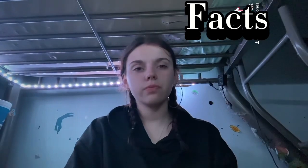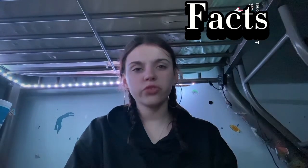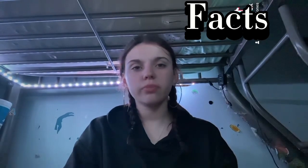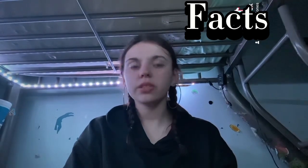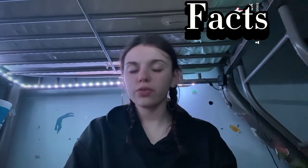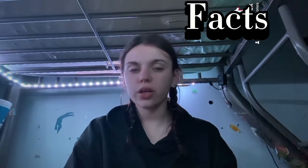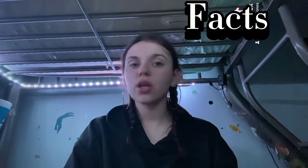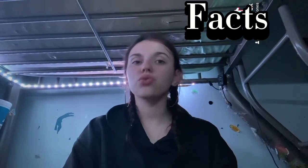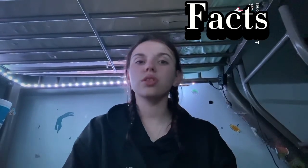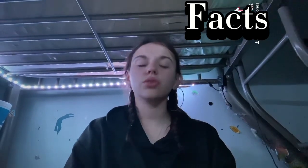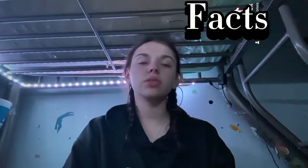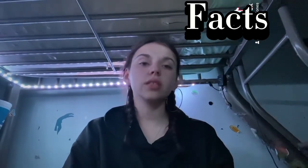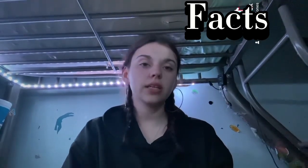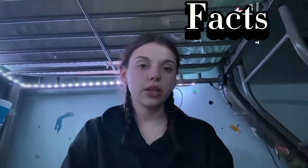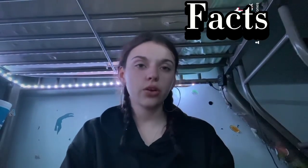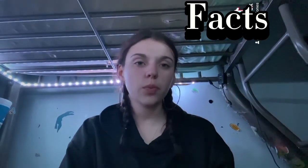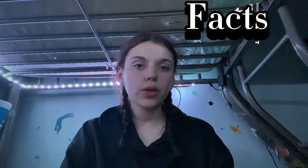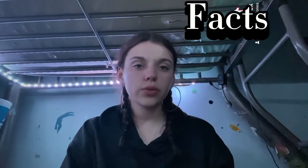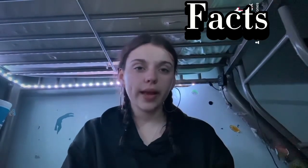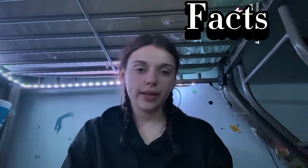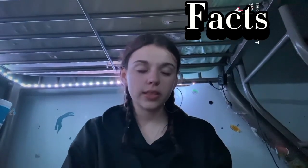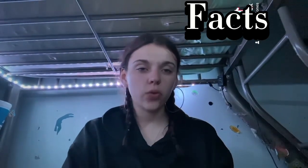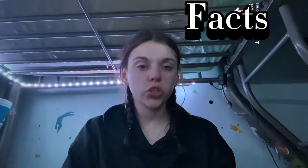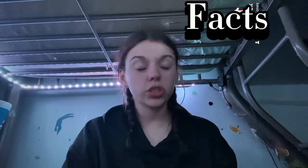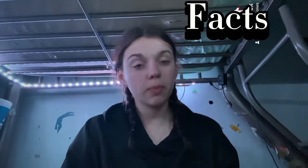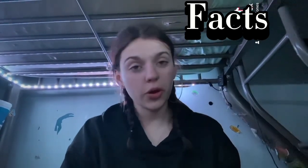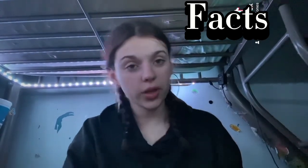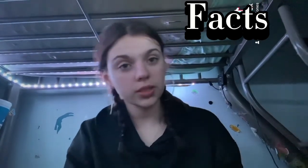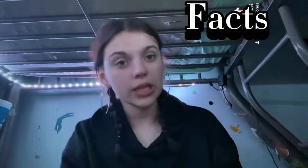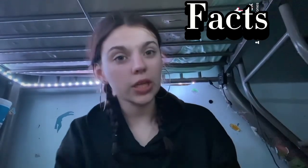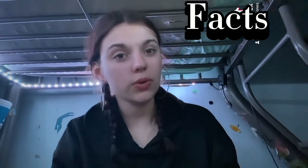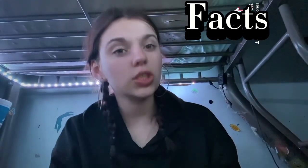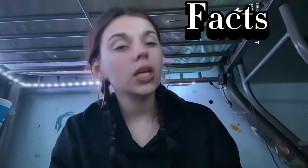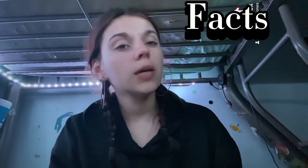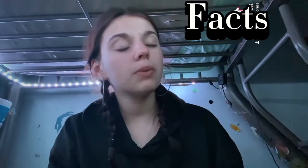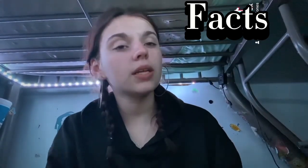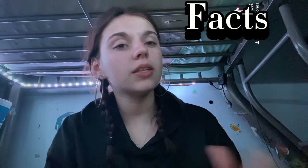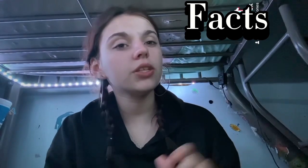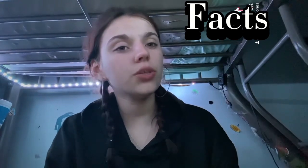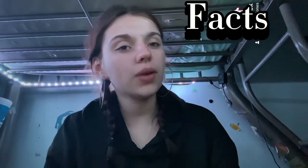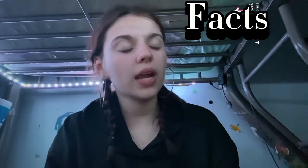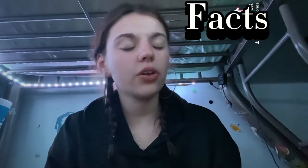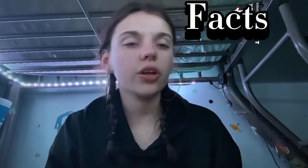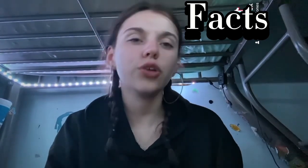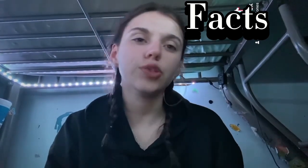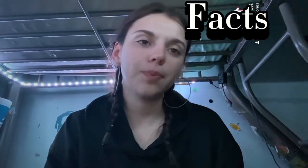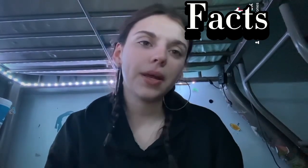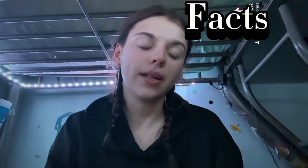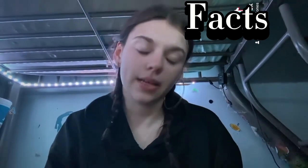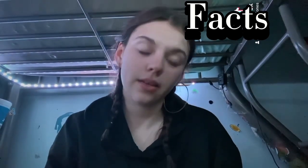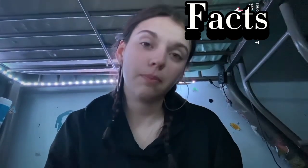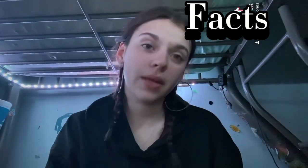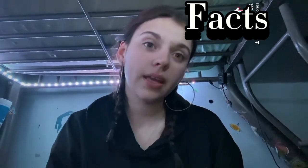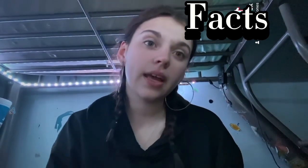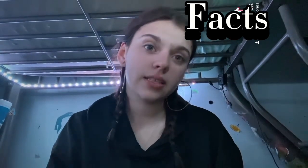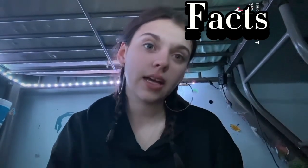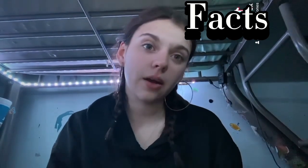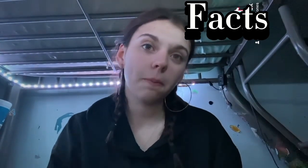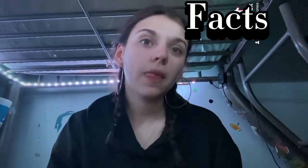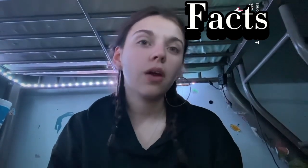from different countries. So here we use ASL, which is American Sign Language, but then in the UK they're going to use BSL, which